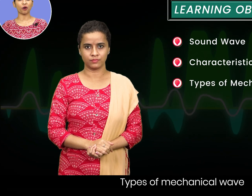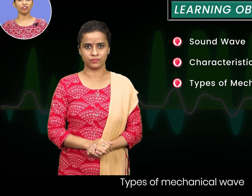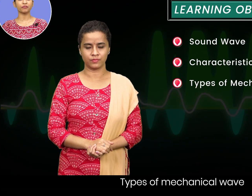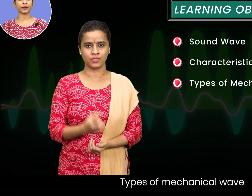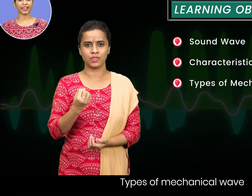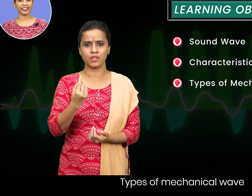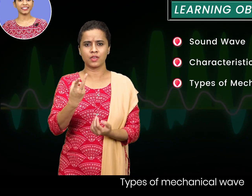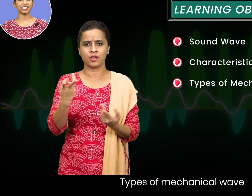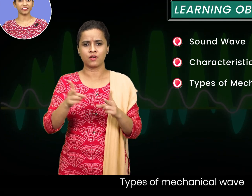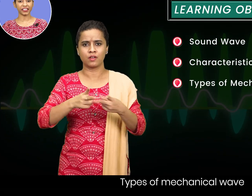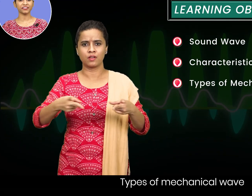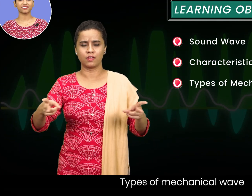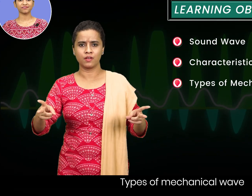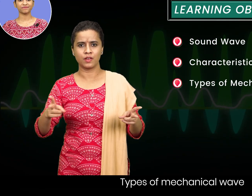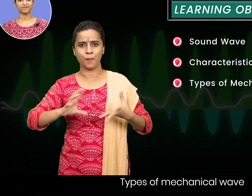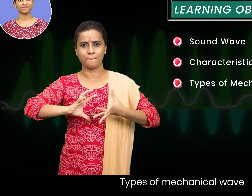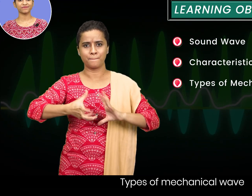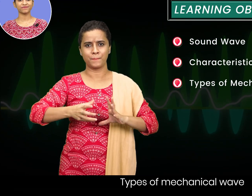types of mechanical wave,